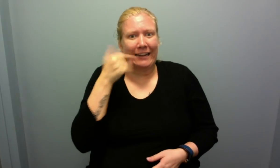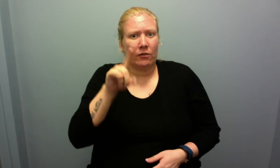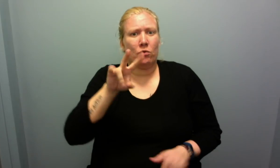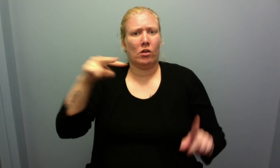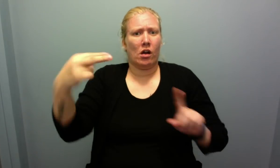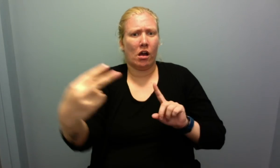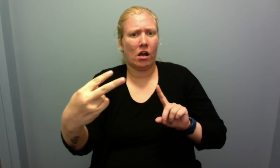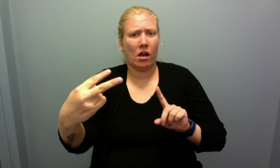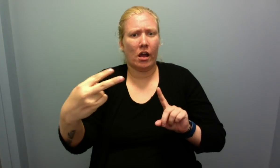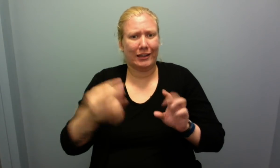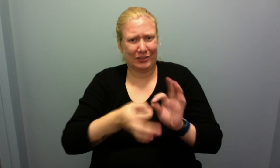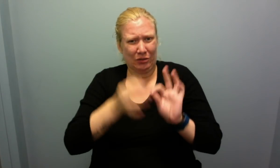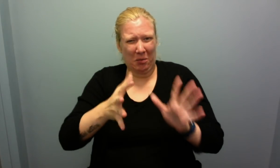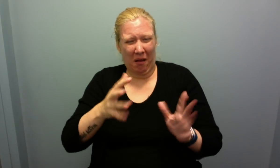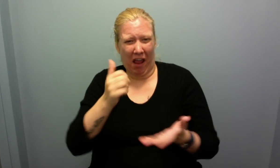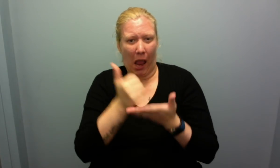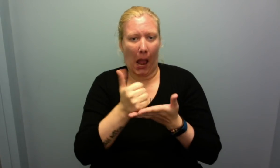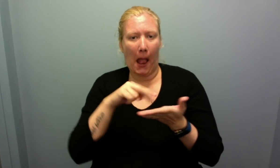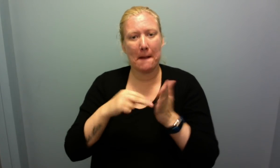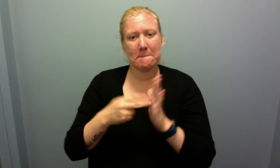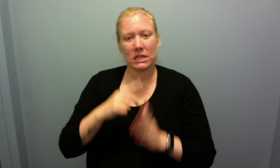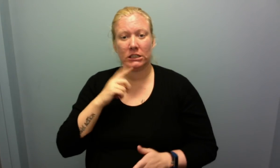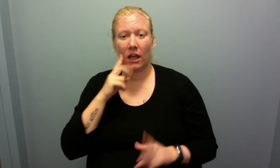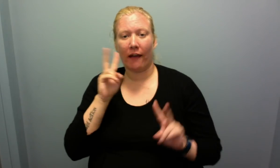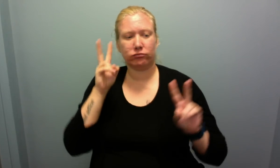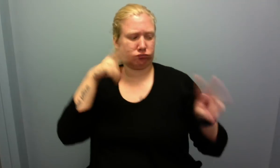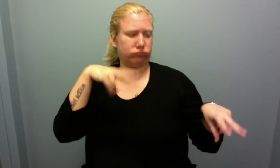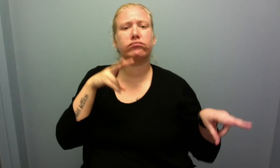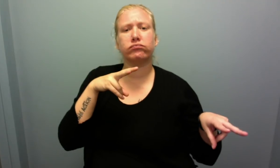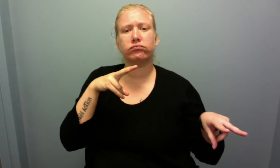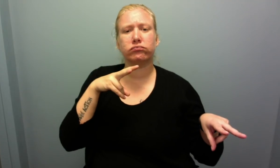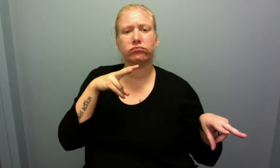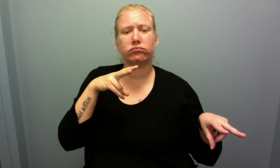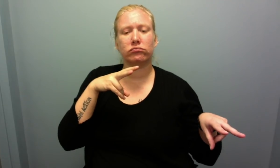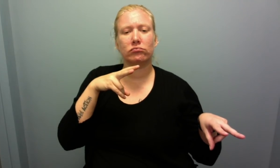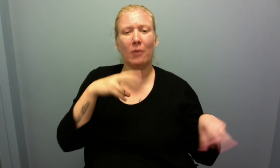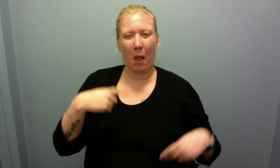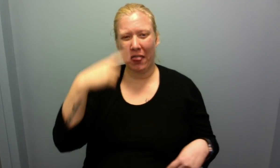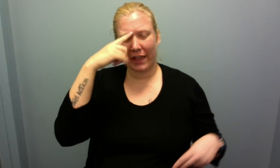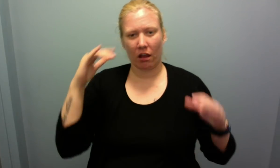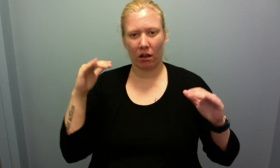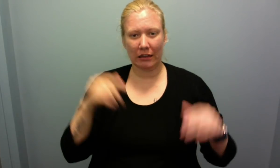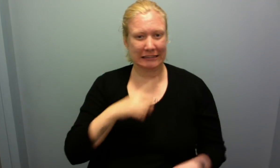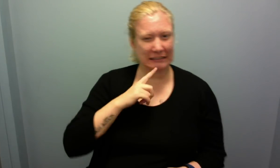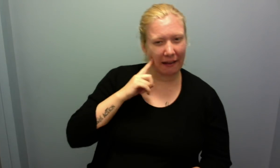people. If that is your perspective as an interpreter, that you're there to help deaf people, then you have